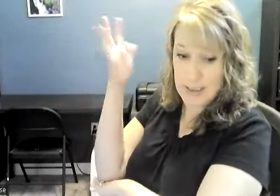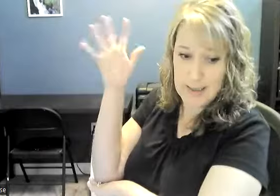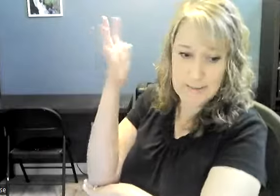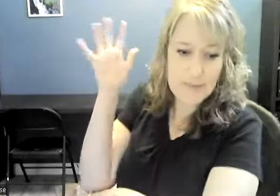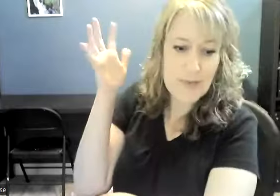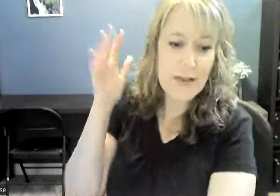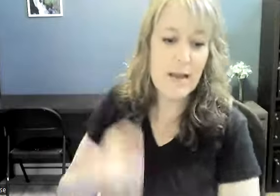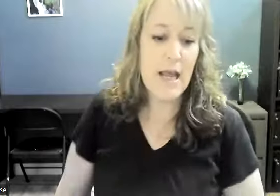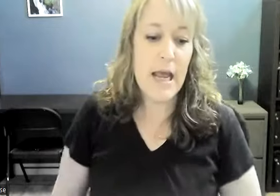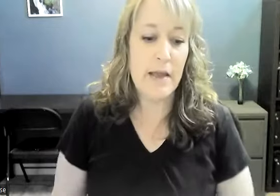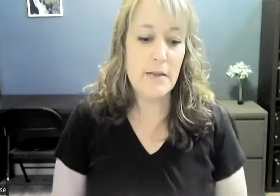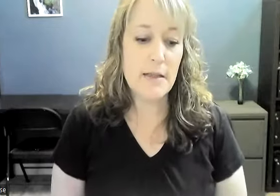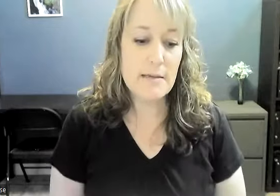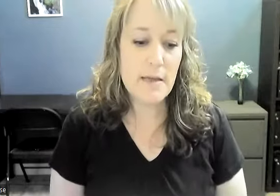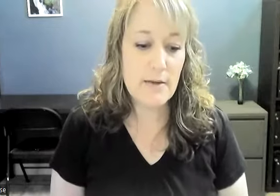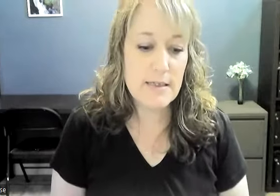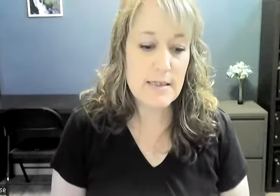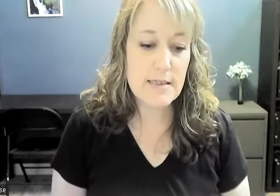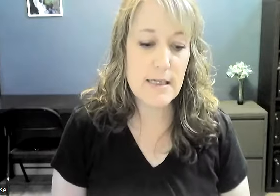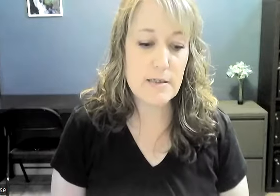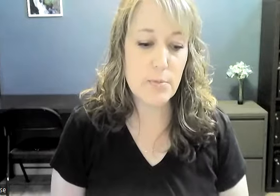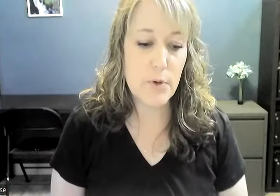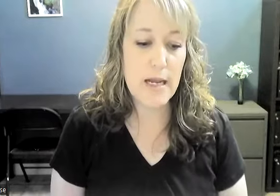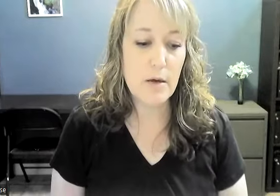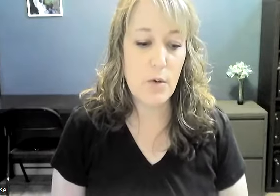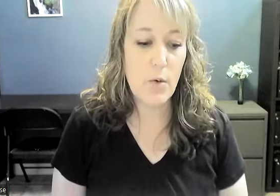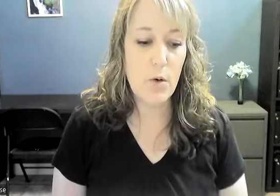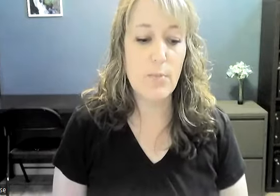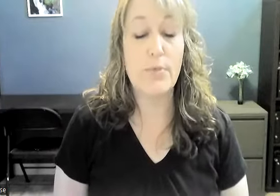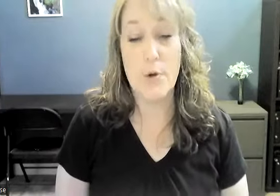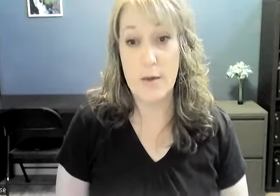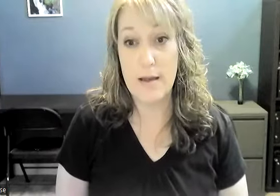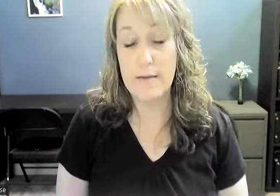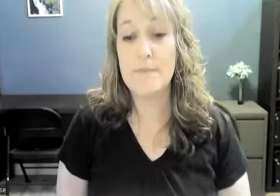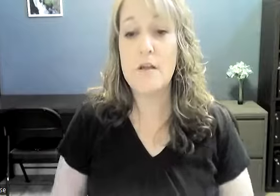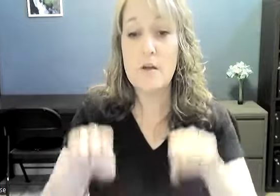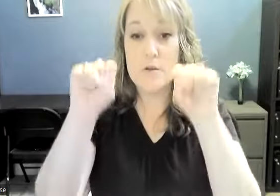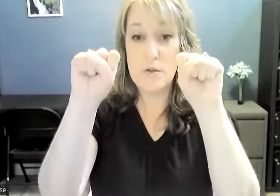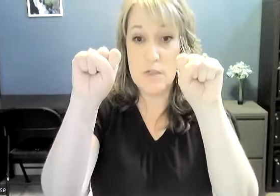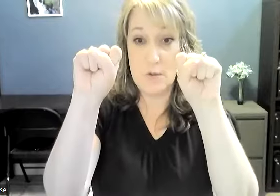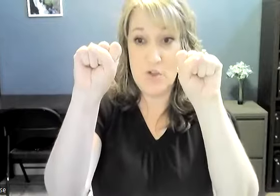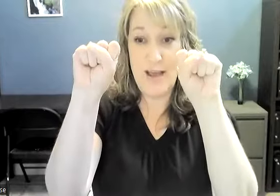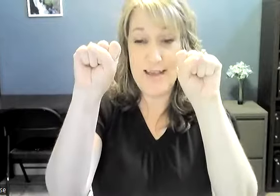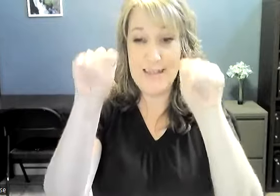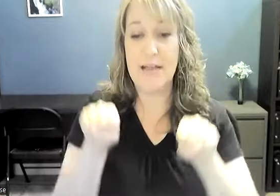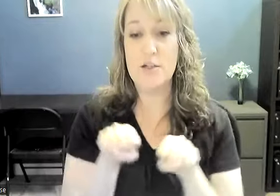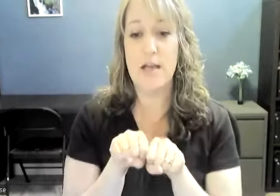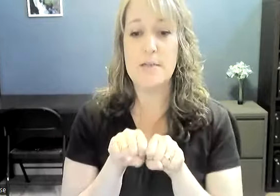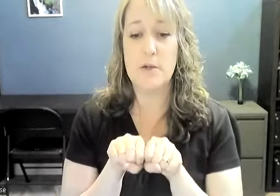tree. And then the last sign on this list is break or broken. So you start with two S hand shapes and you put